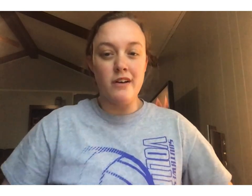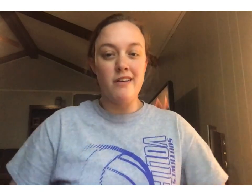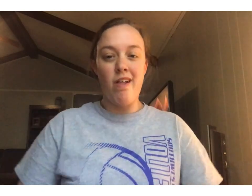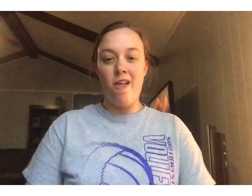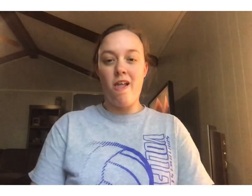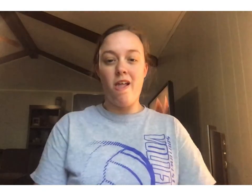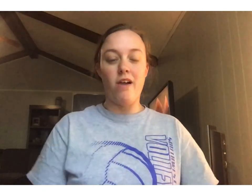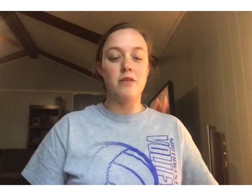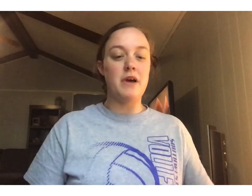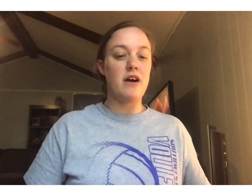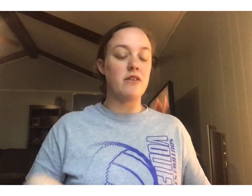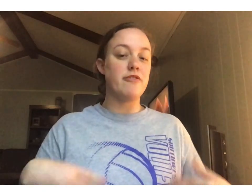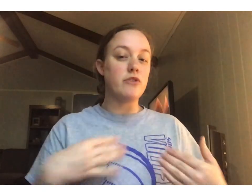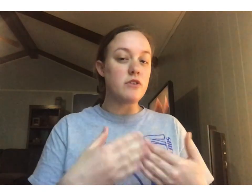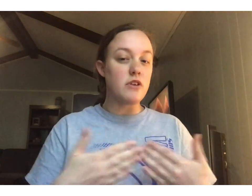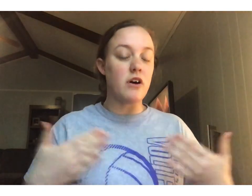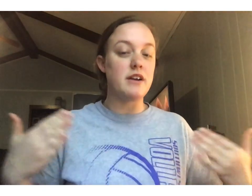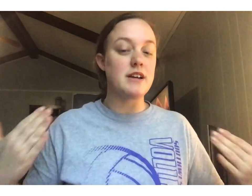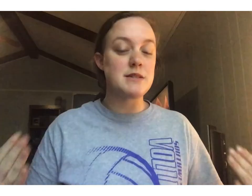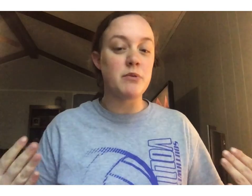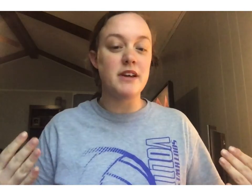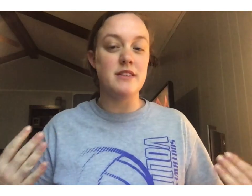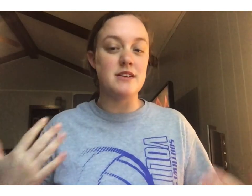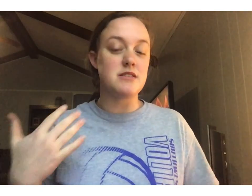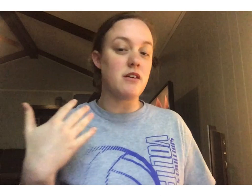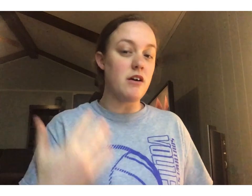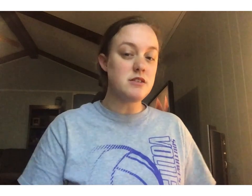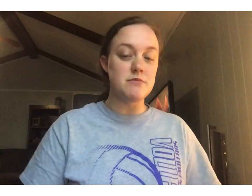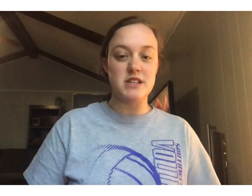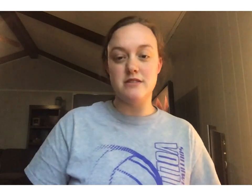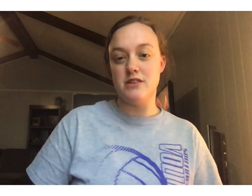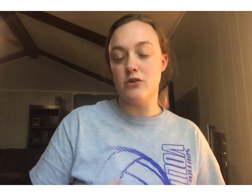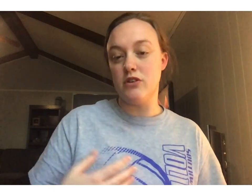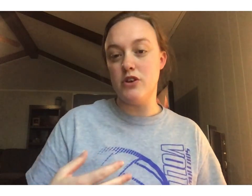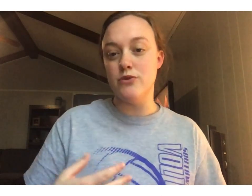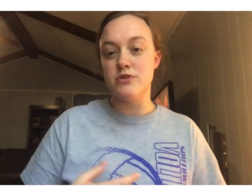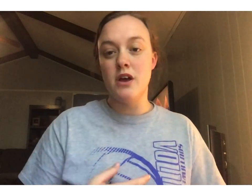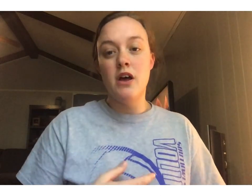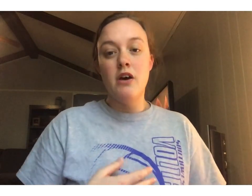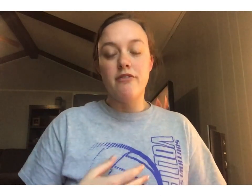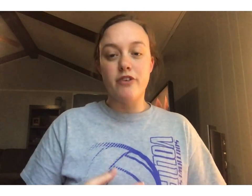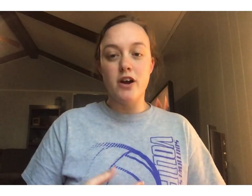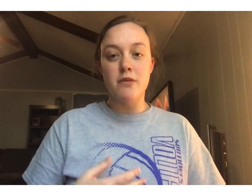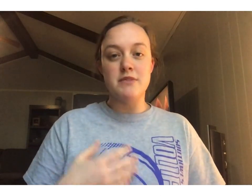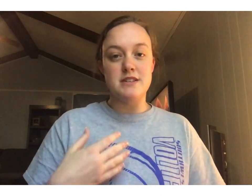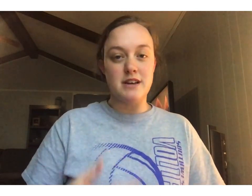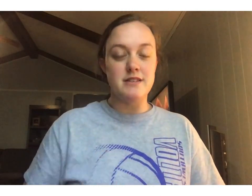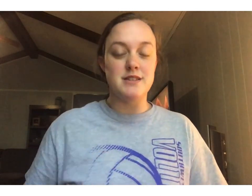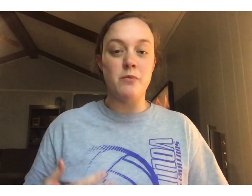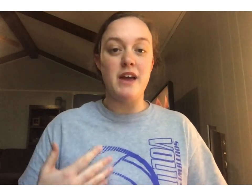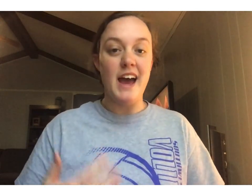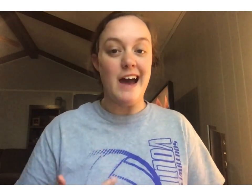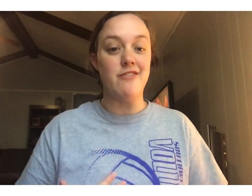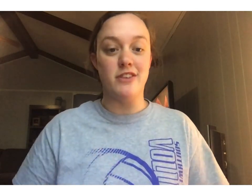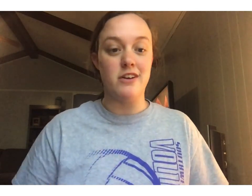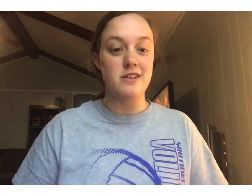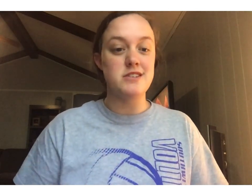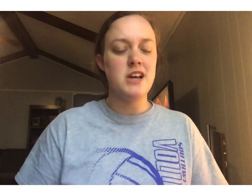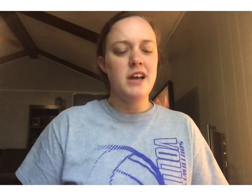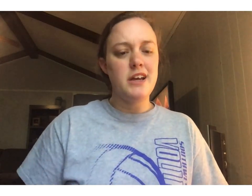for how to full-on explain this, there are some signs that you can use from the signs that we have learned.